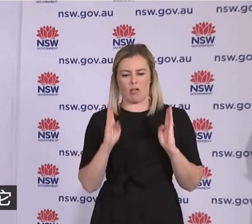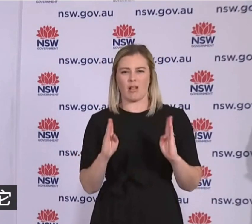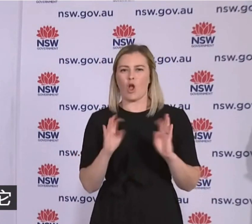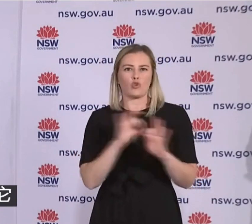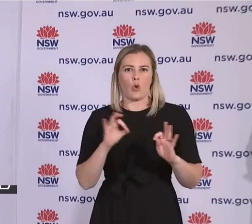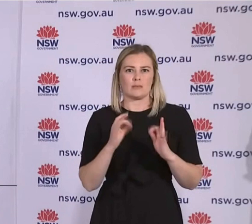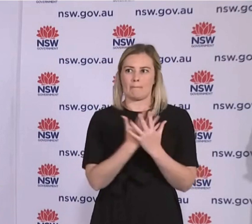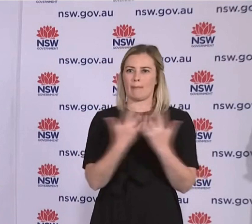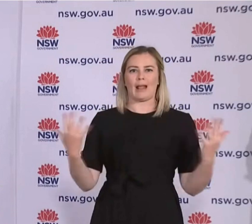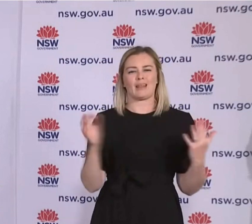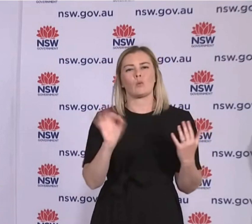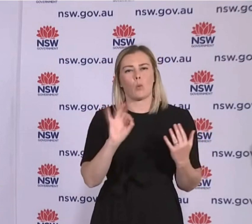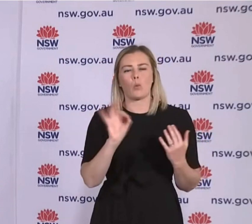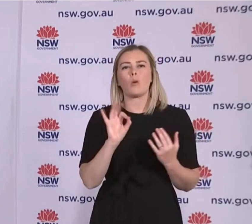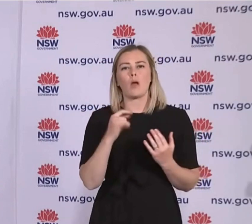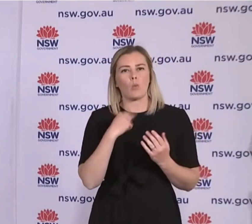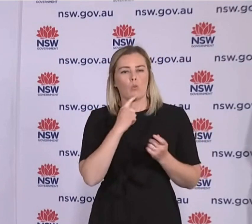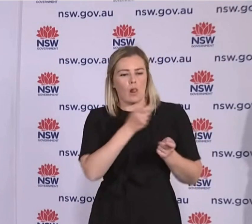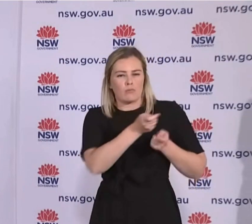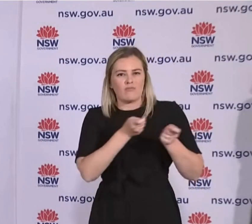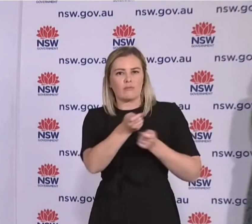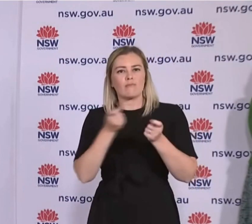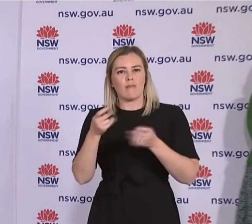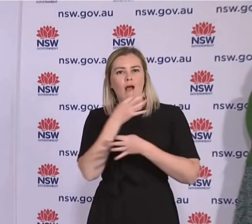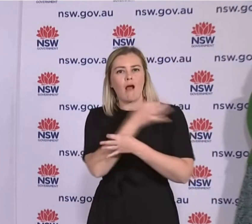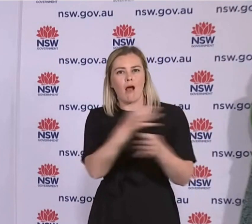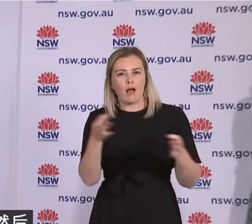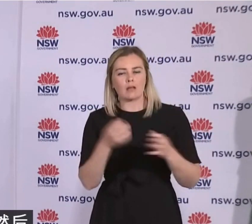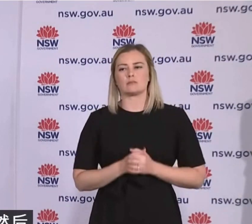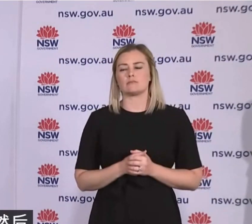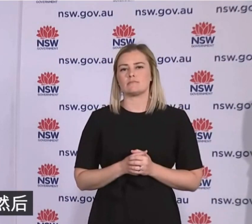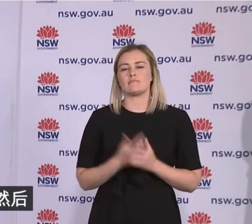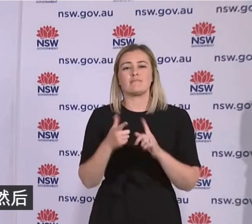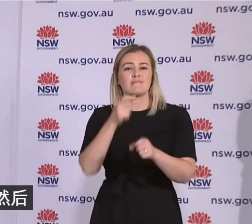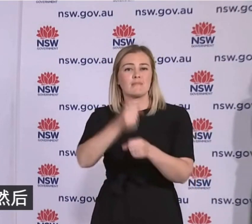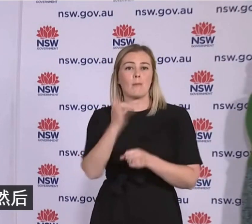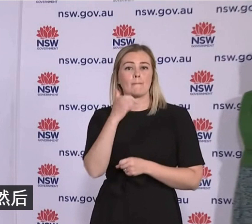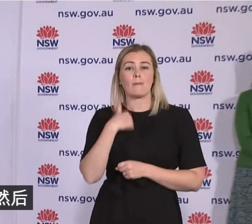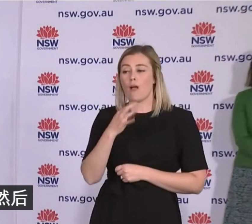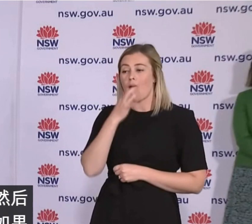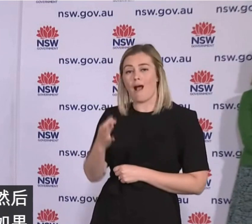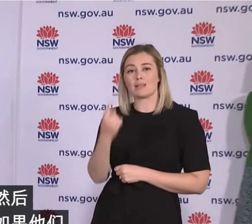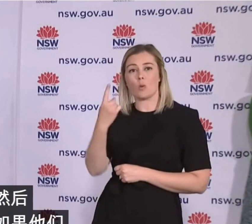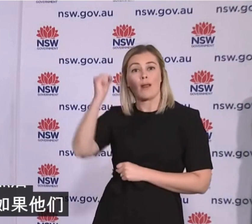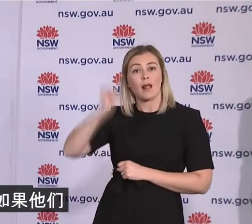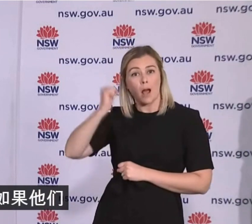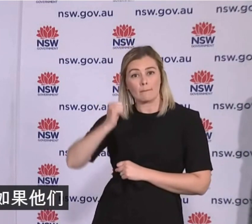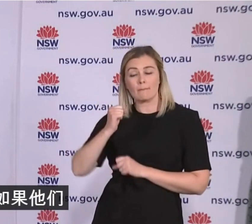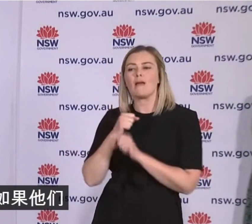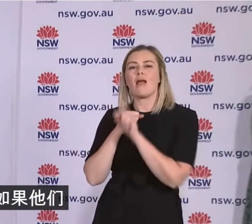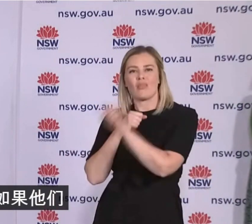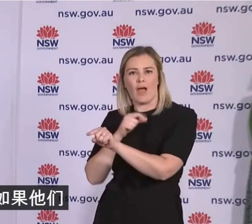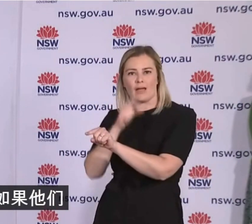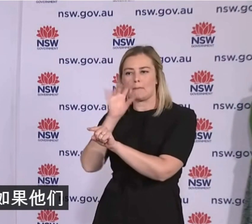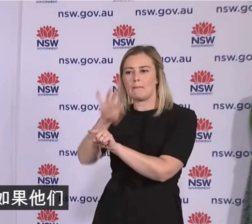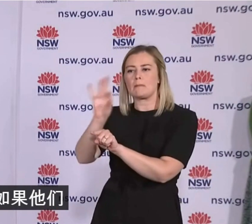pilot, but it'll be by invitation. So, for example, it'll go to a club and then they can invite certain members if they want to